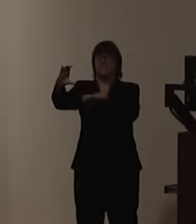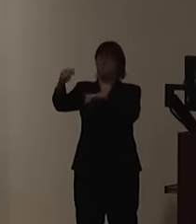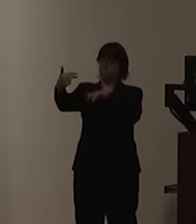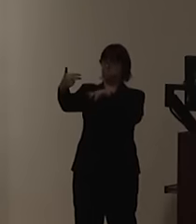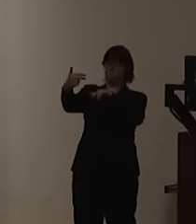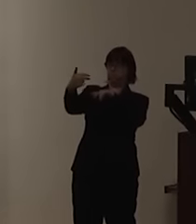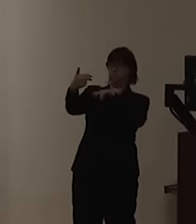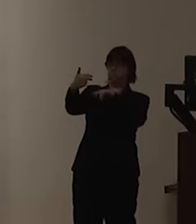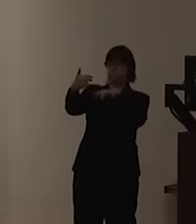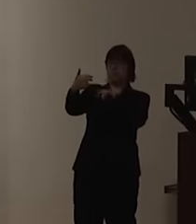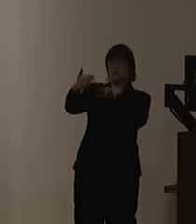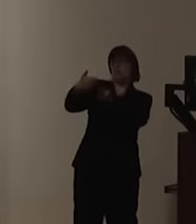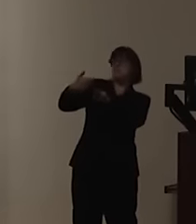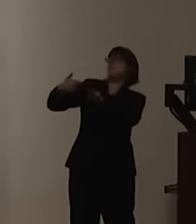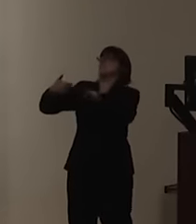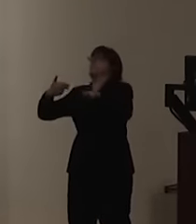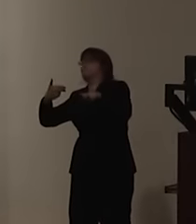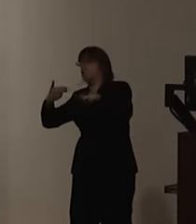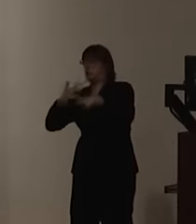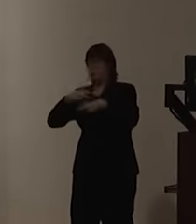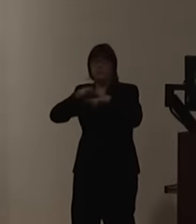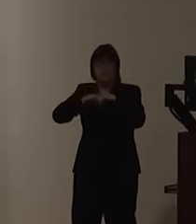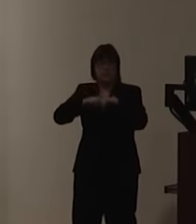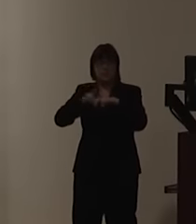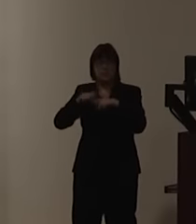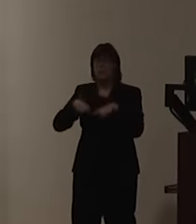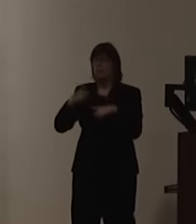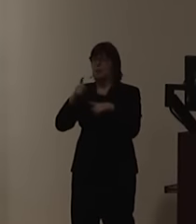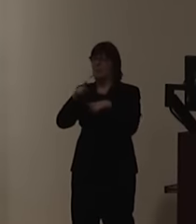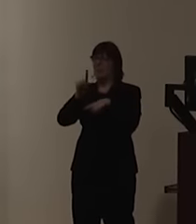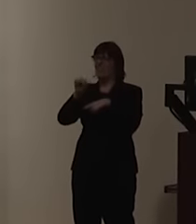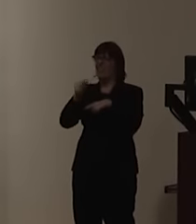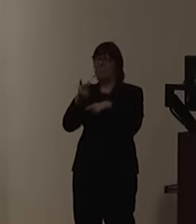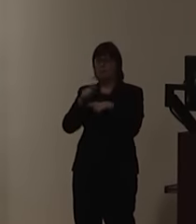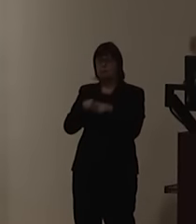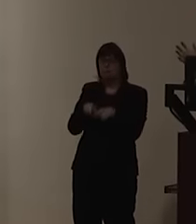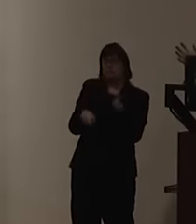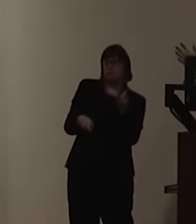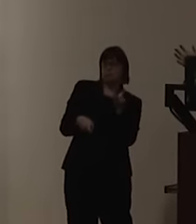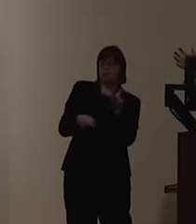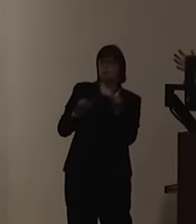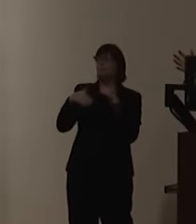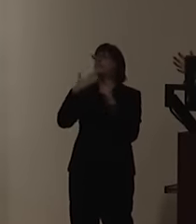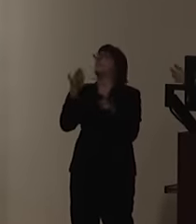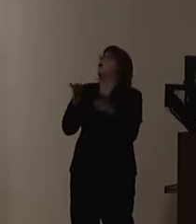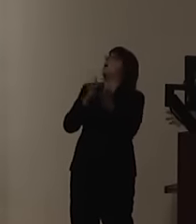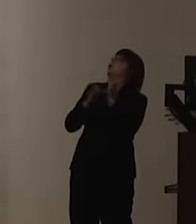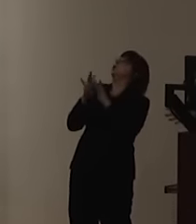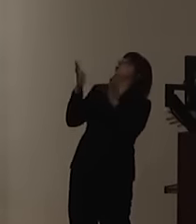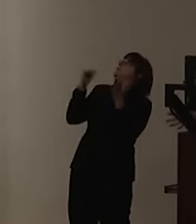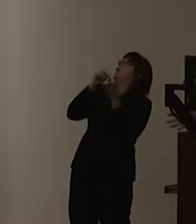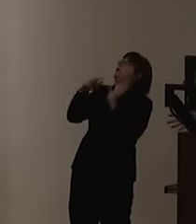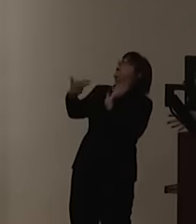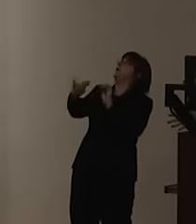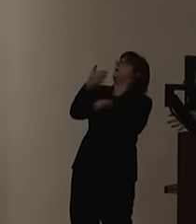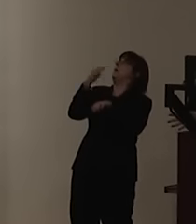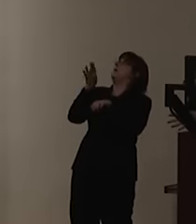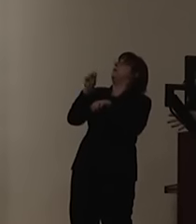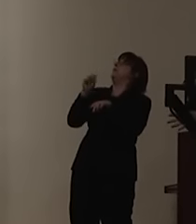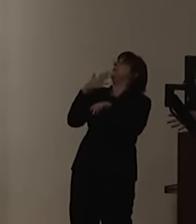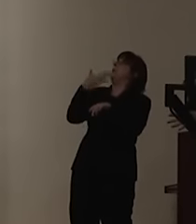me. The bus swerved. And so I'm sitting there with my leg cocked over like this. I'm thinking, thank you, Jesus, I didn't get hit by the